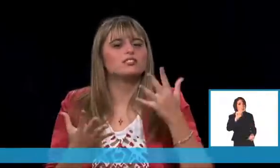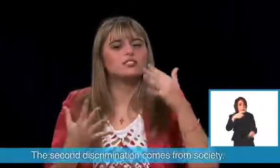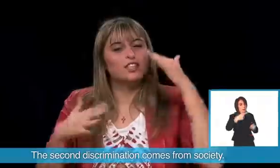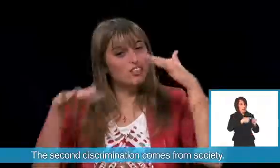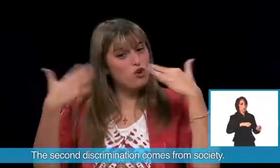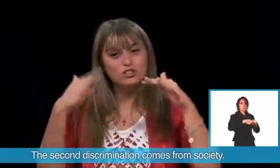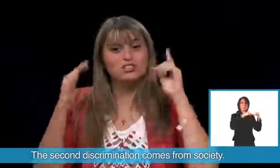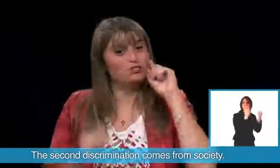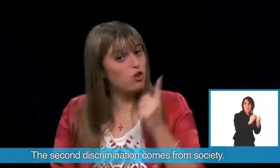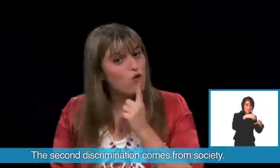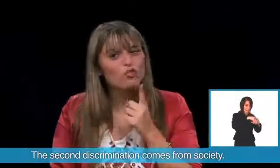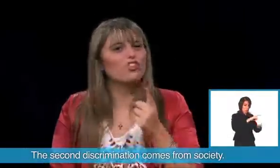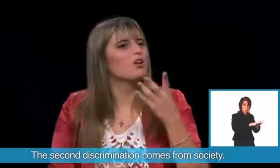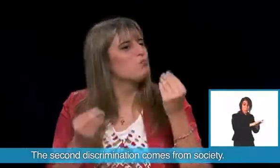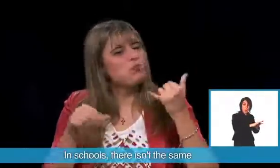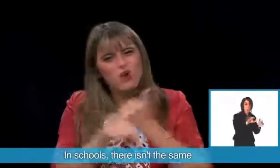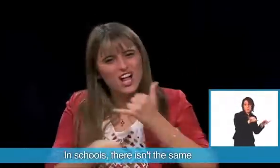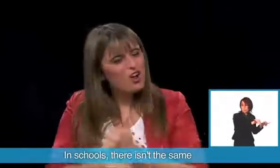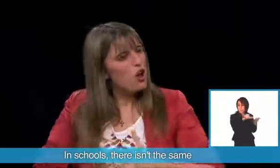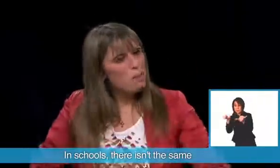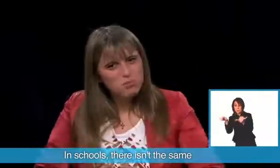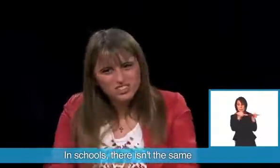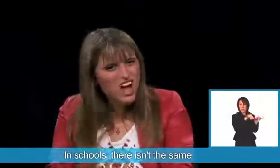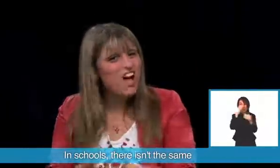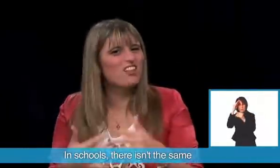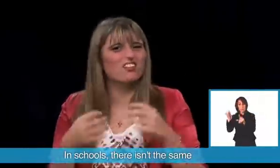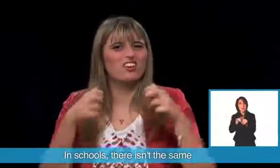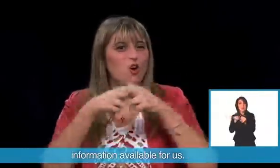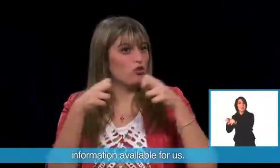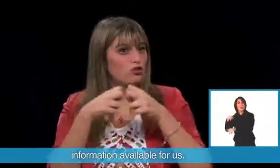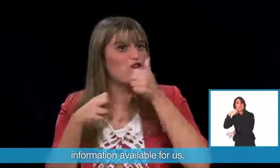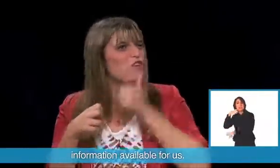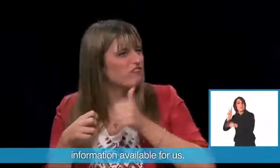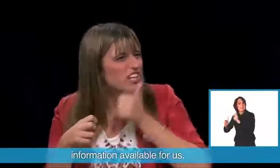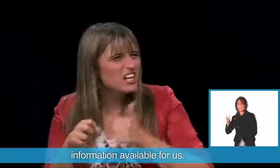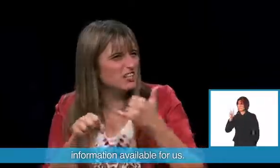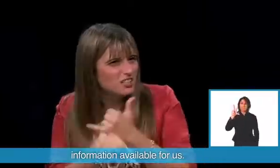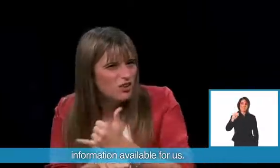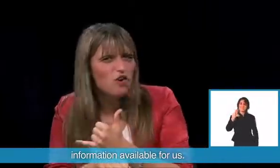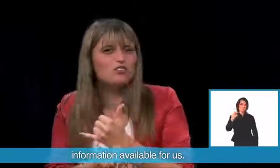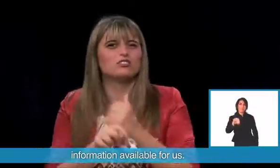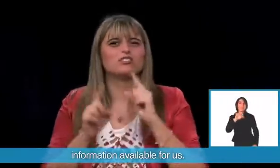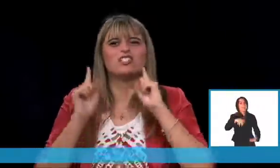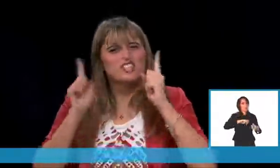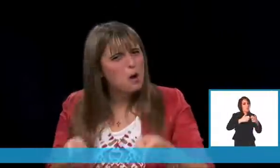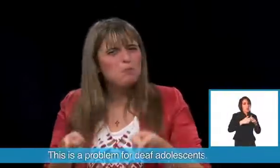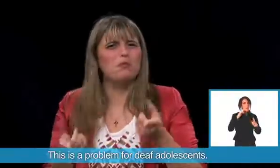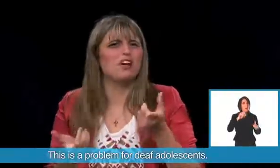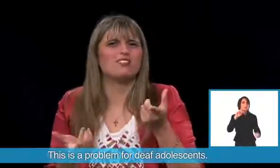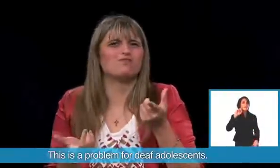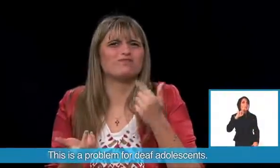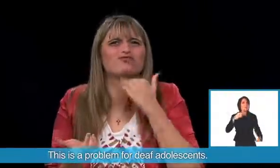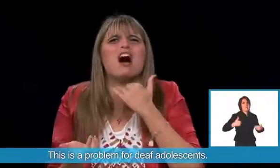The second discrimination comes from society. In schools, there isn't the same information available for us. This